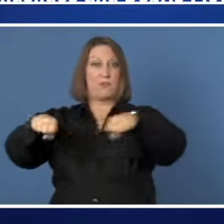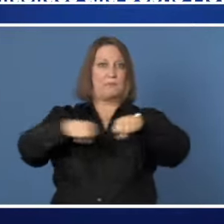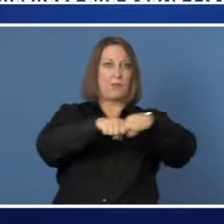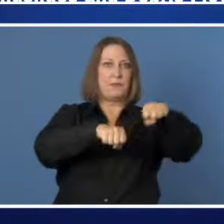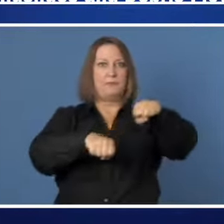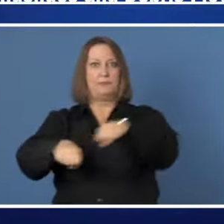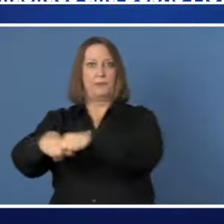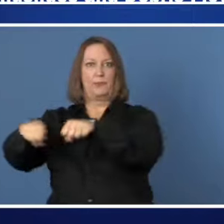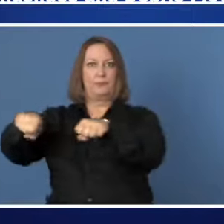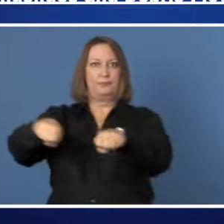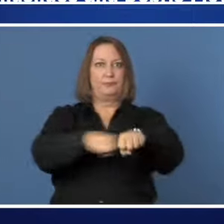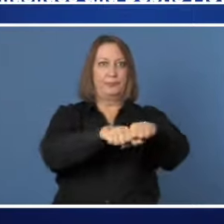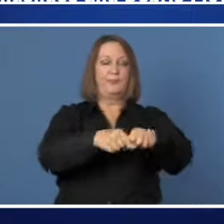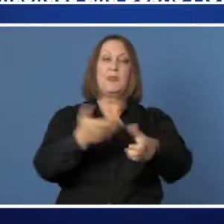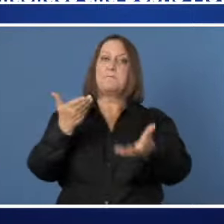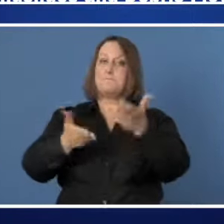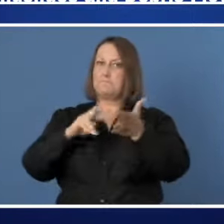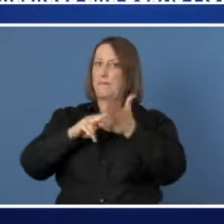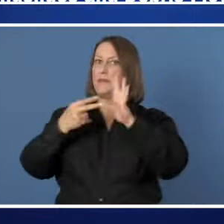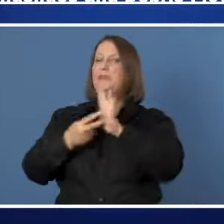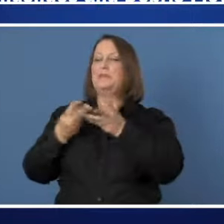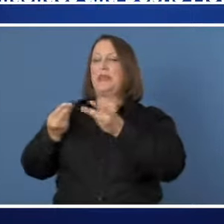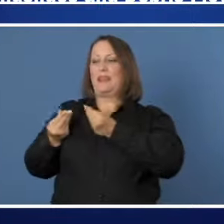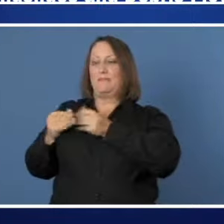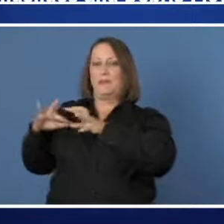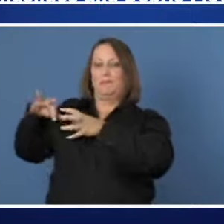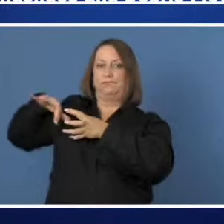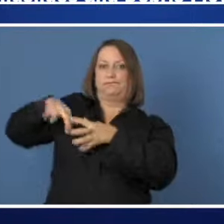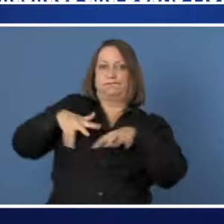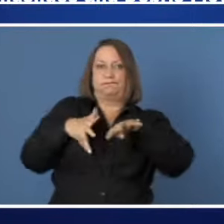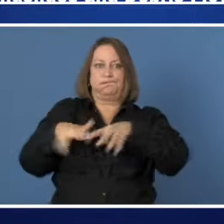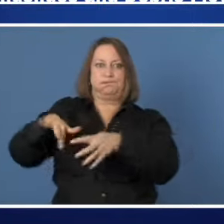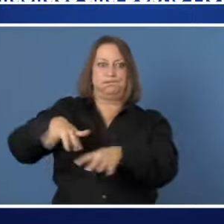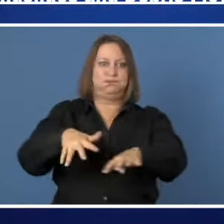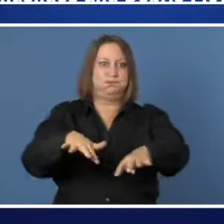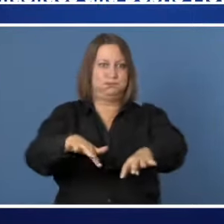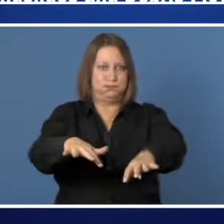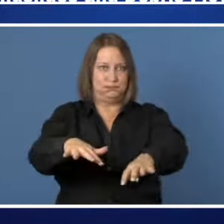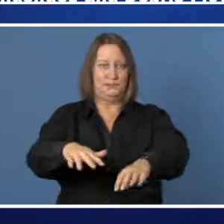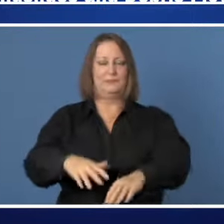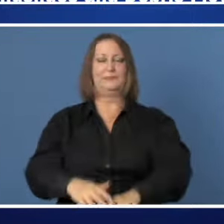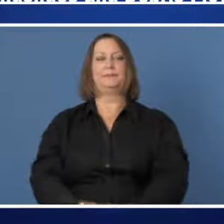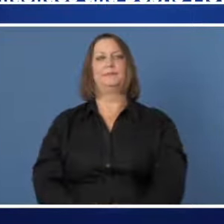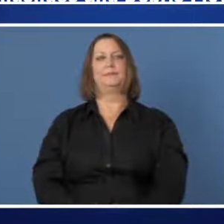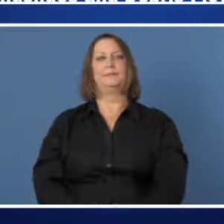might indicate moving debris.